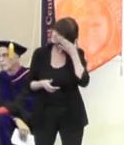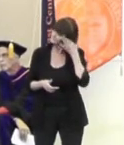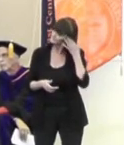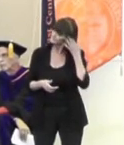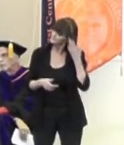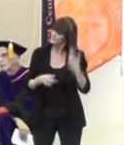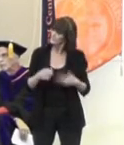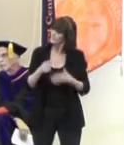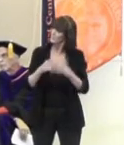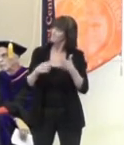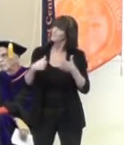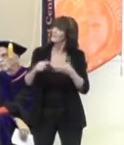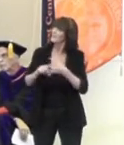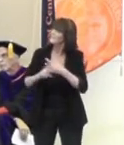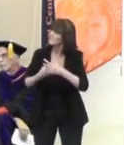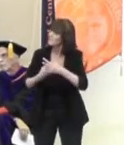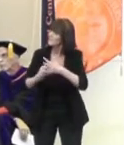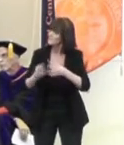What about commencing?